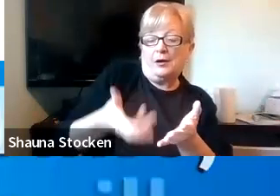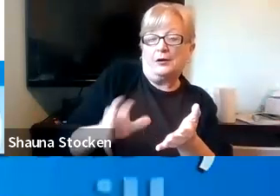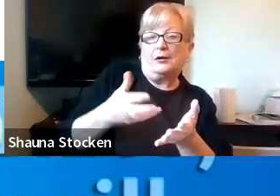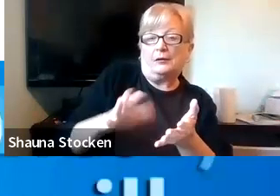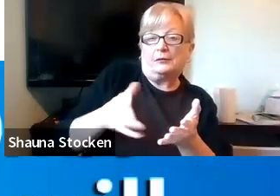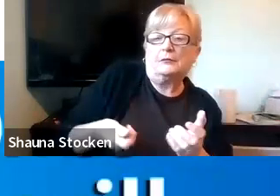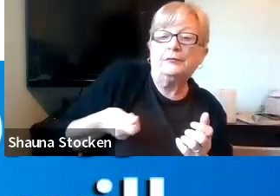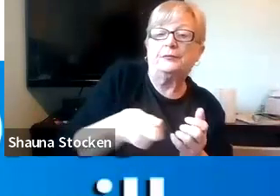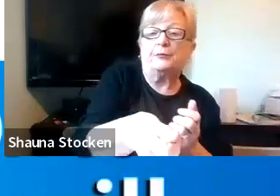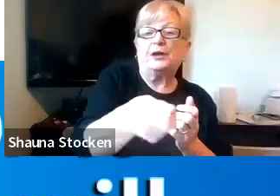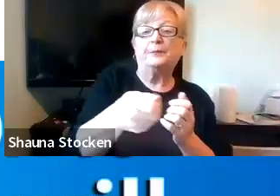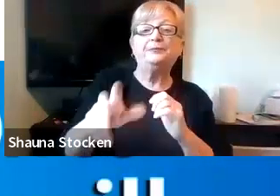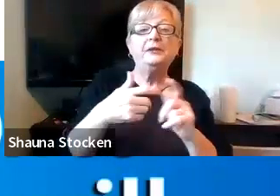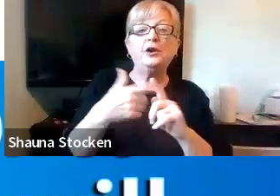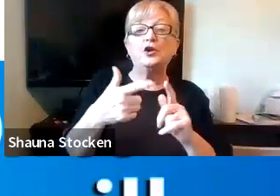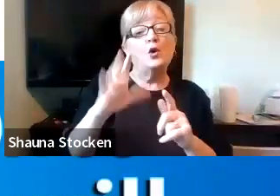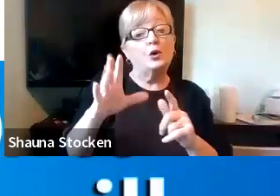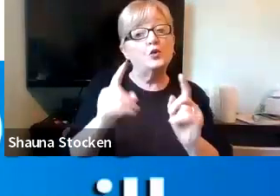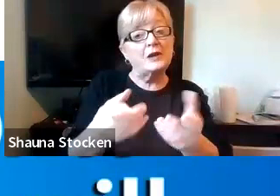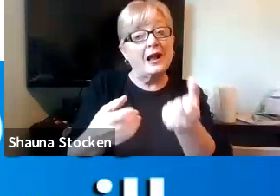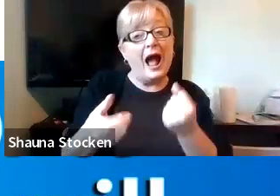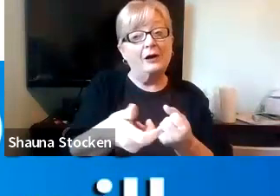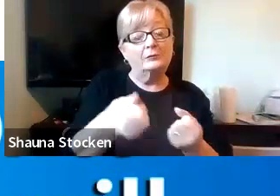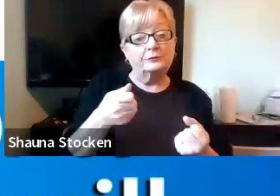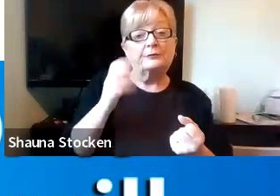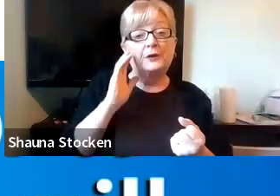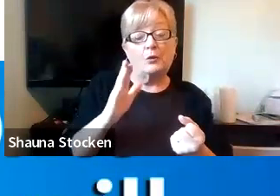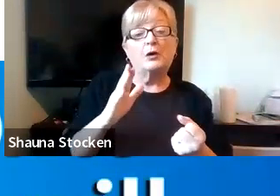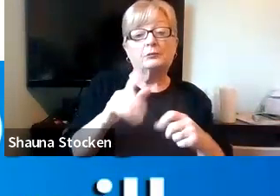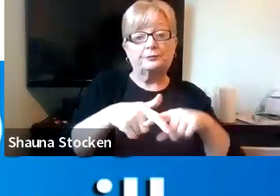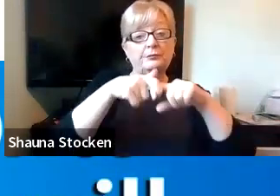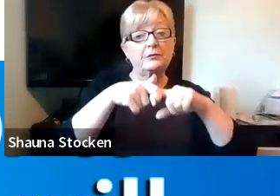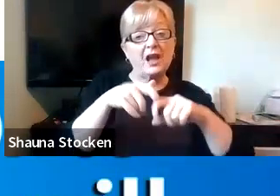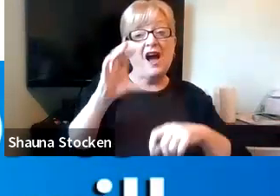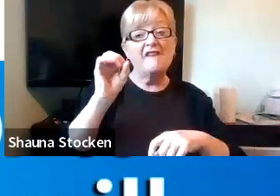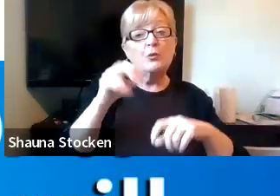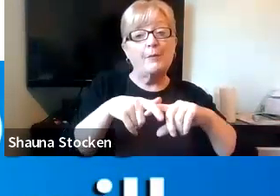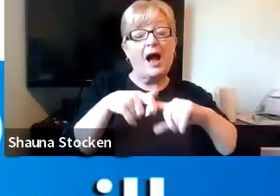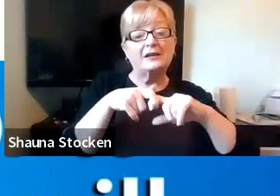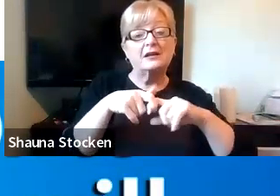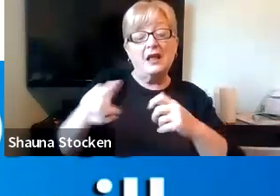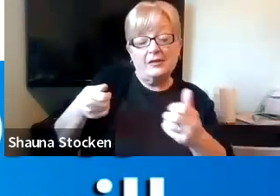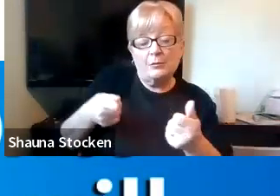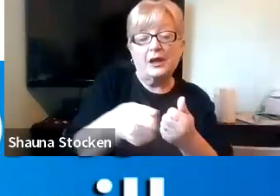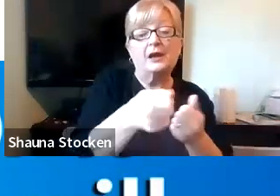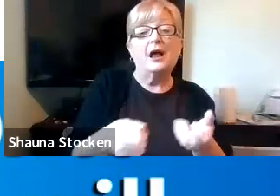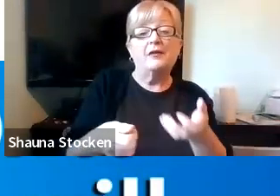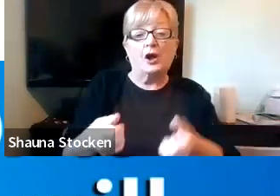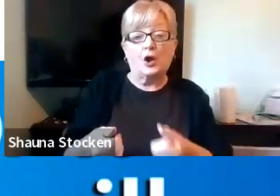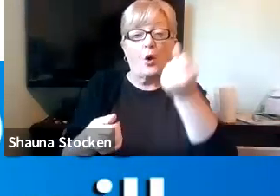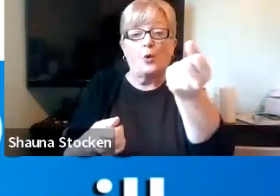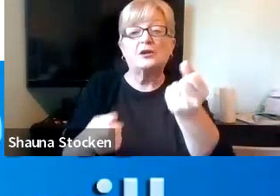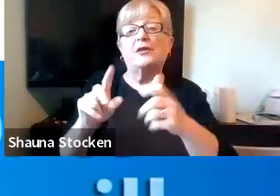basket. When you open the oven door to take out the basket, the oven will pause cooking automatically. When you close the door, cooking will